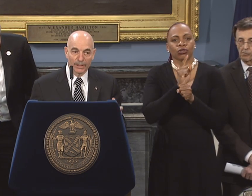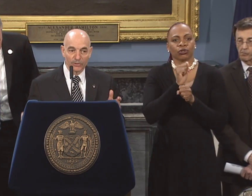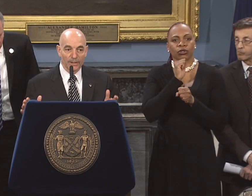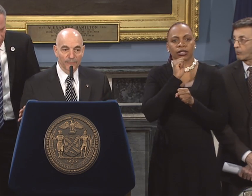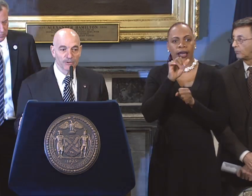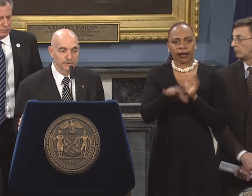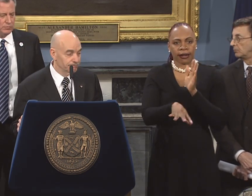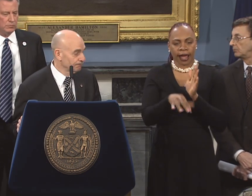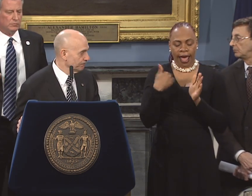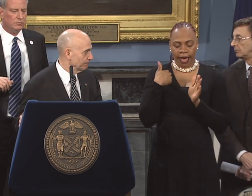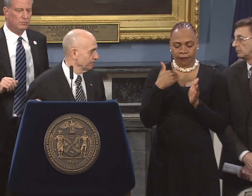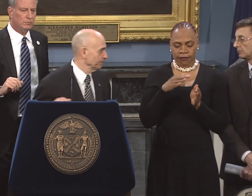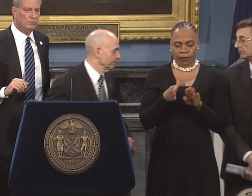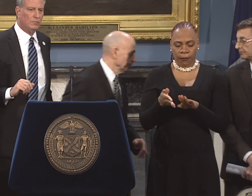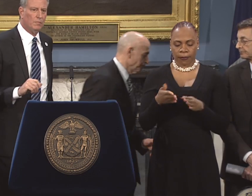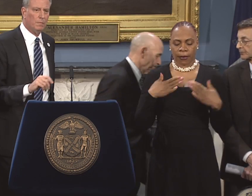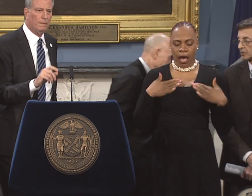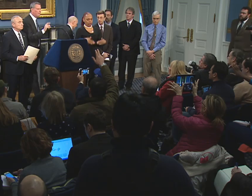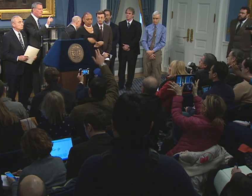So we got to do that first.